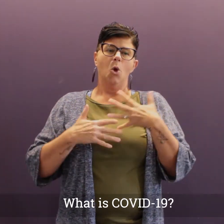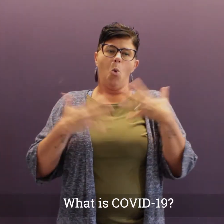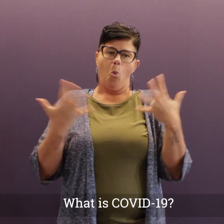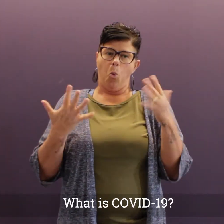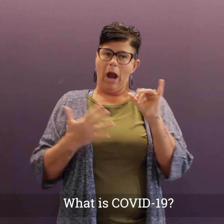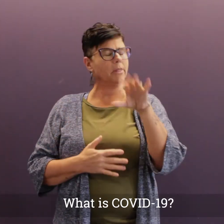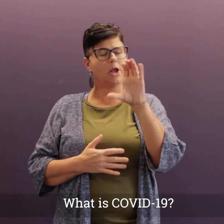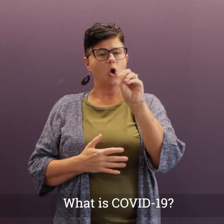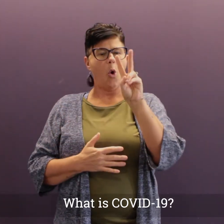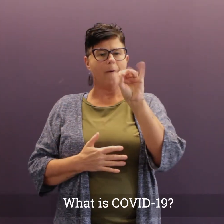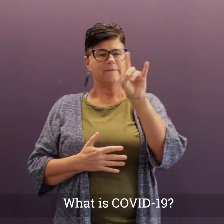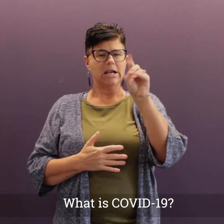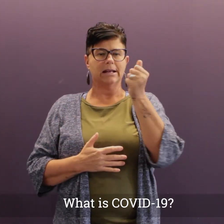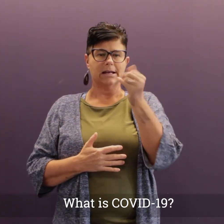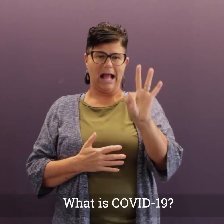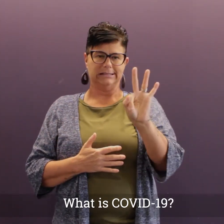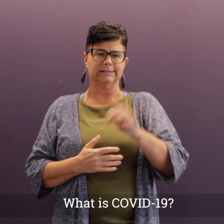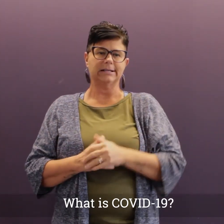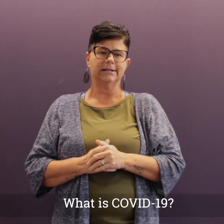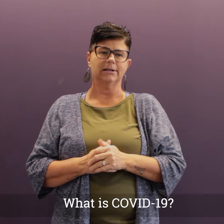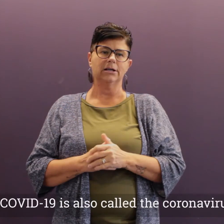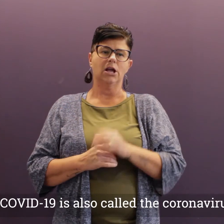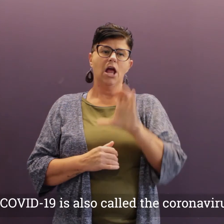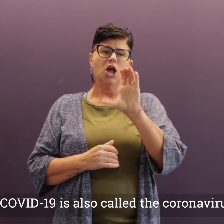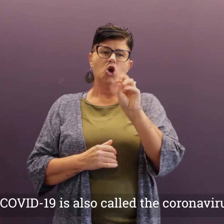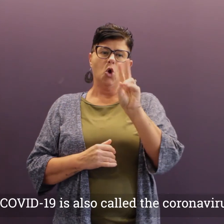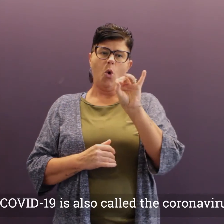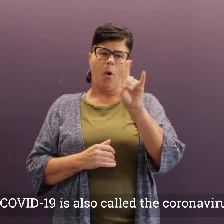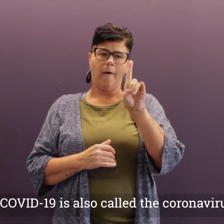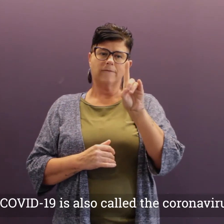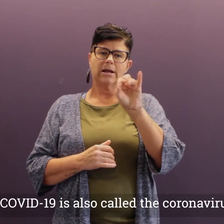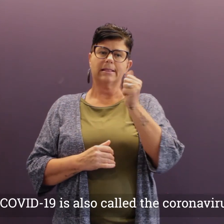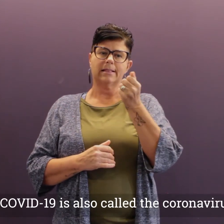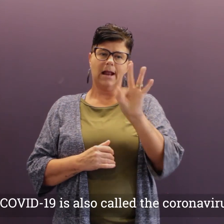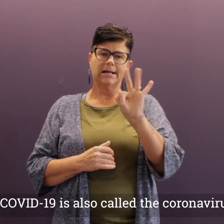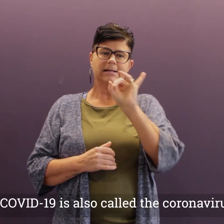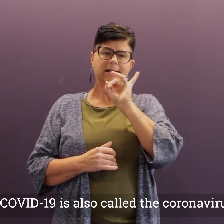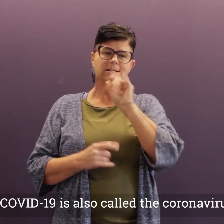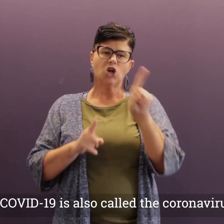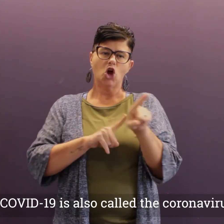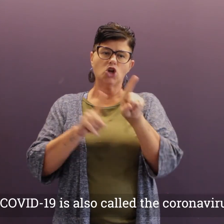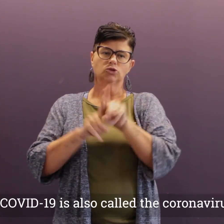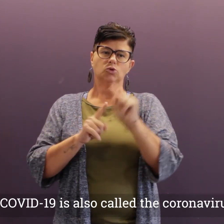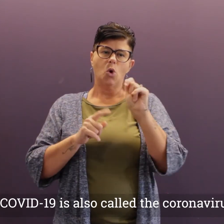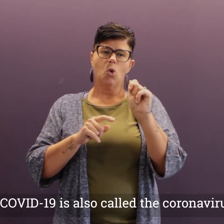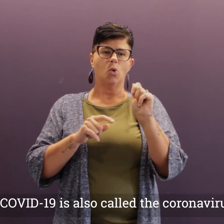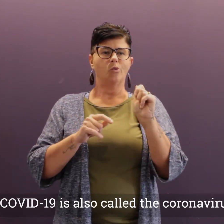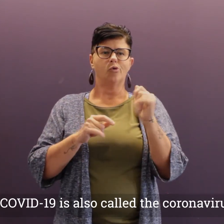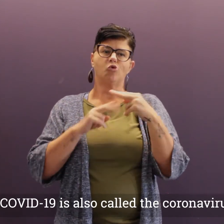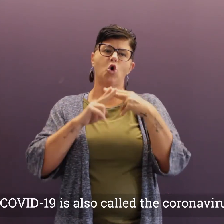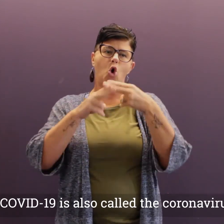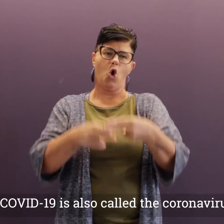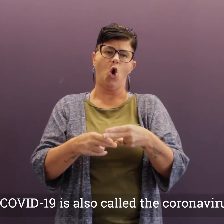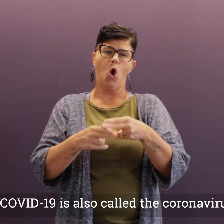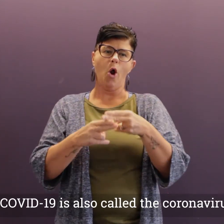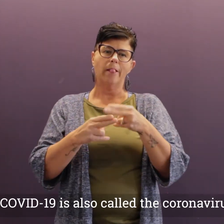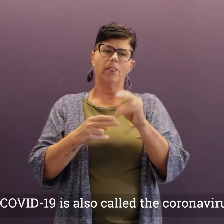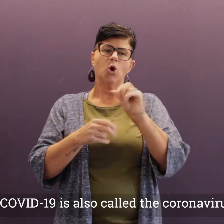What is COVID-19? COVID-19 is also called the